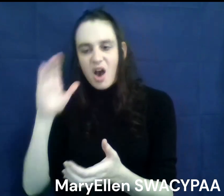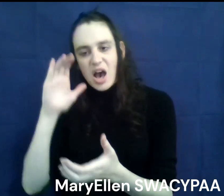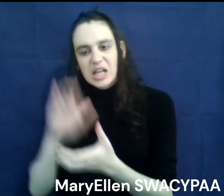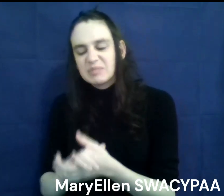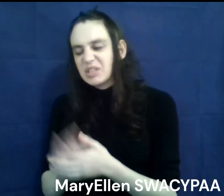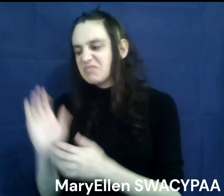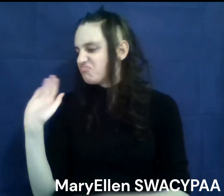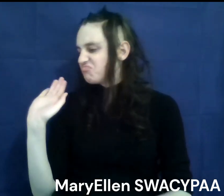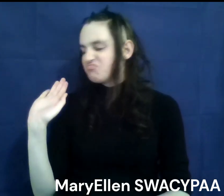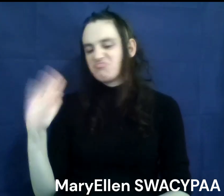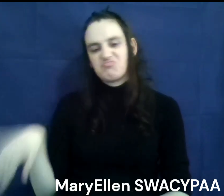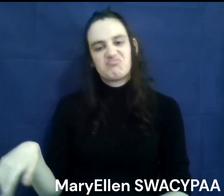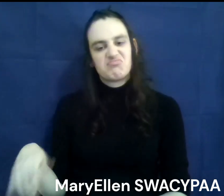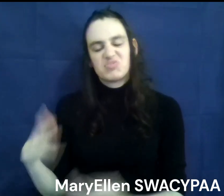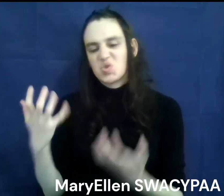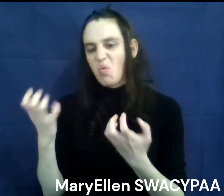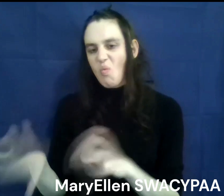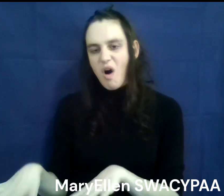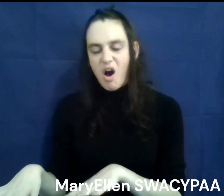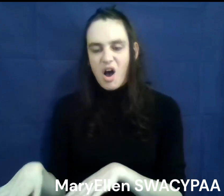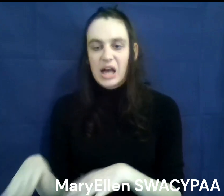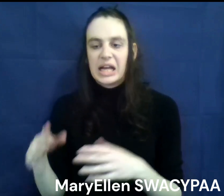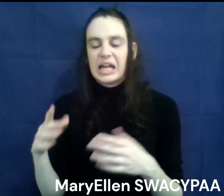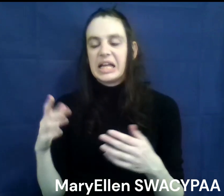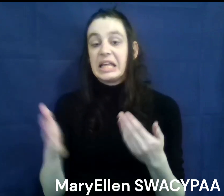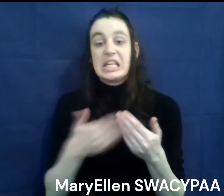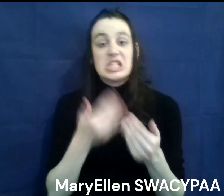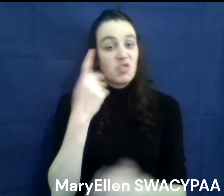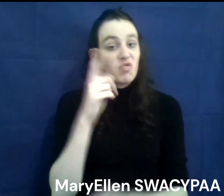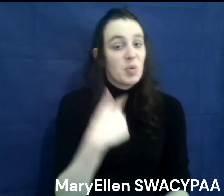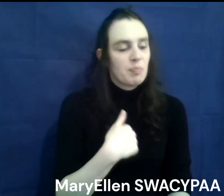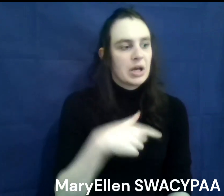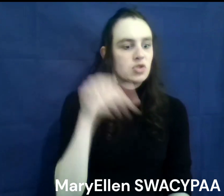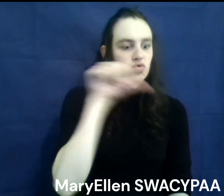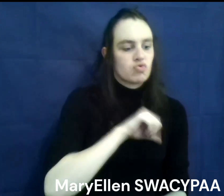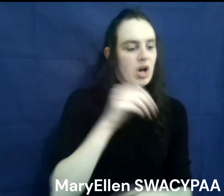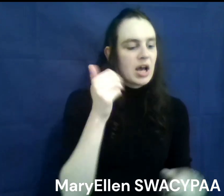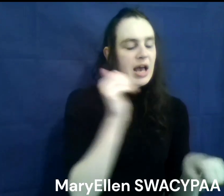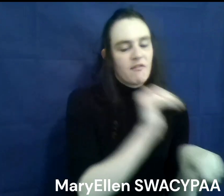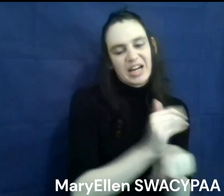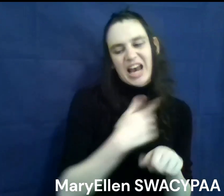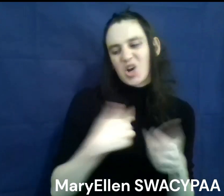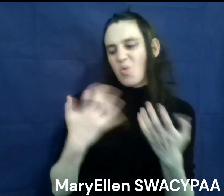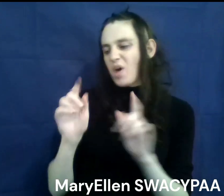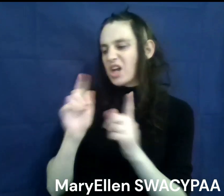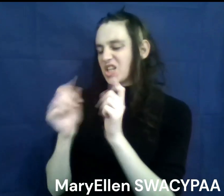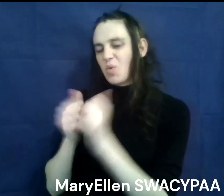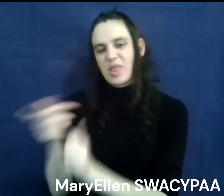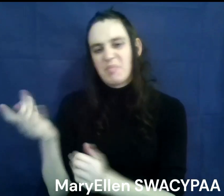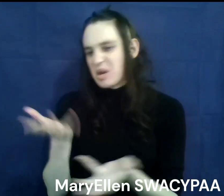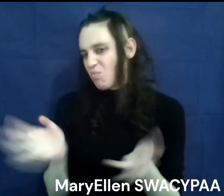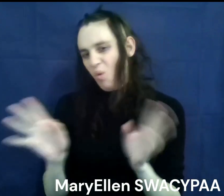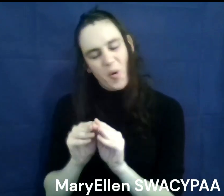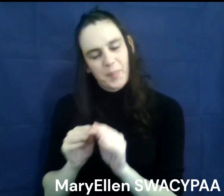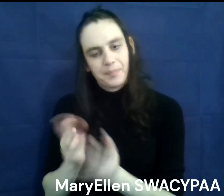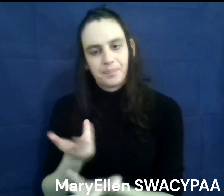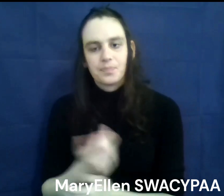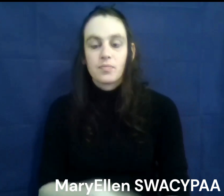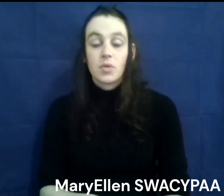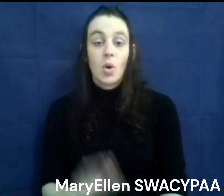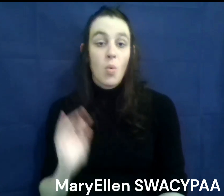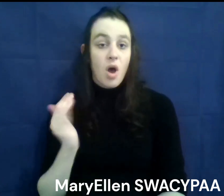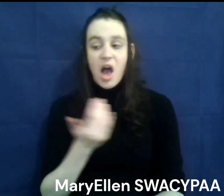that's a lot of maintenance. And it was easier for me to be drunk every night than to talk to him anymore. And so our